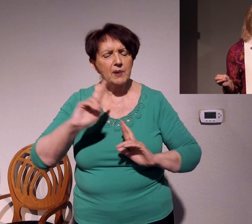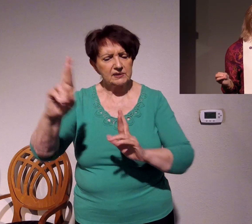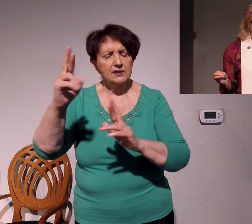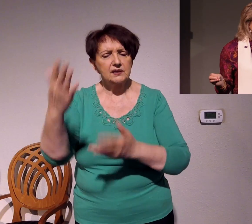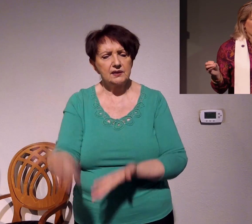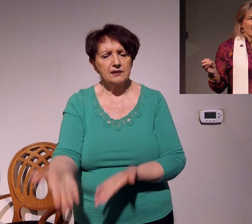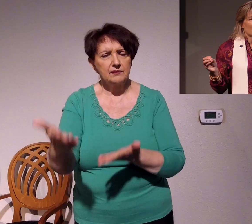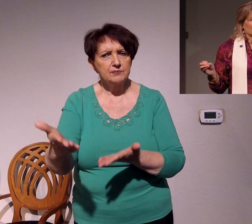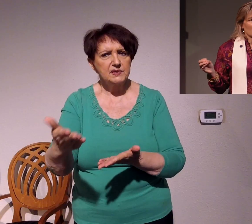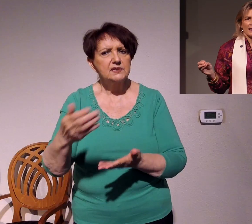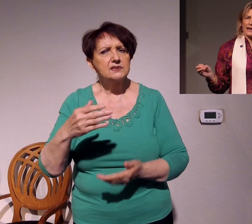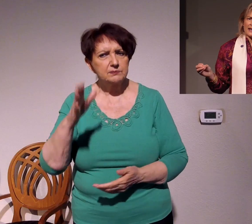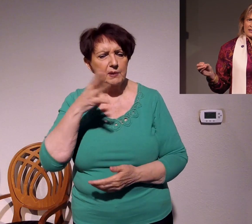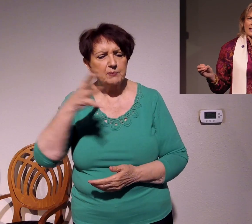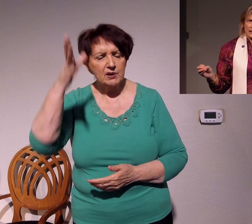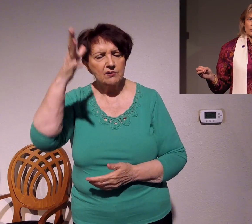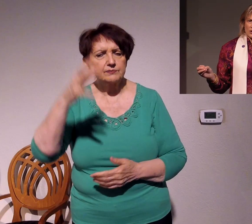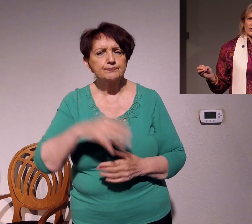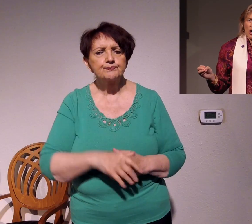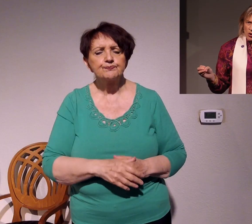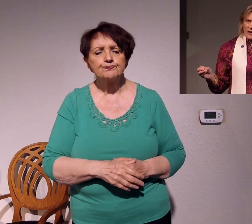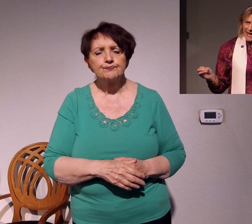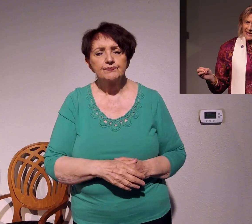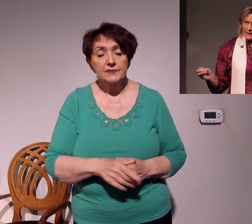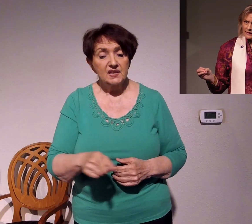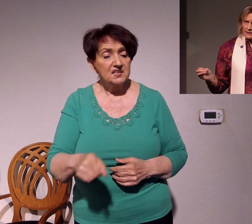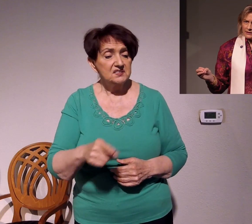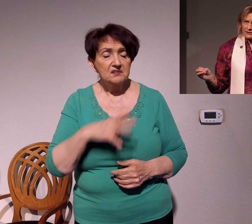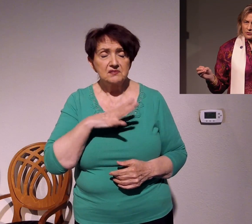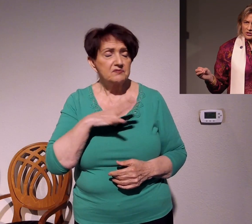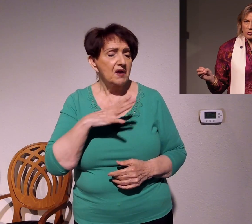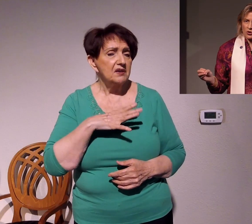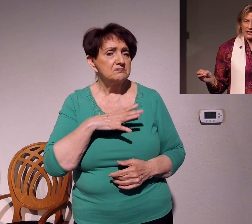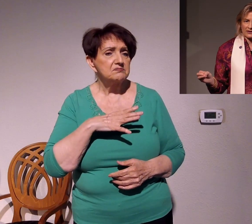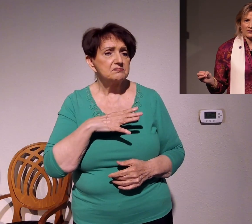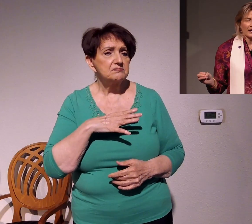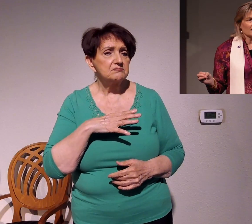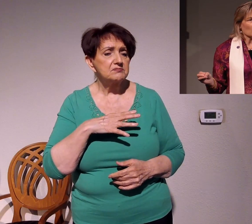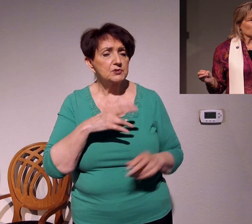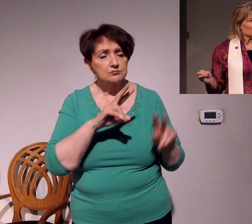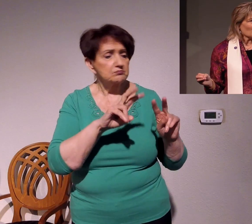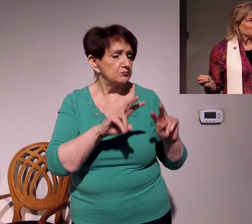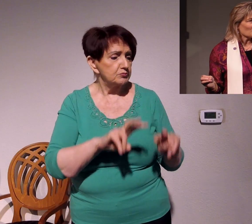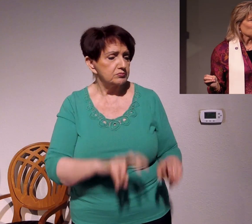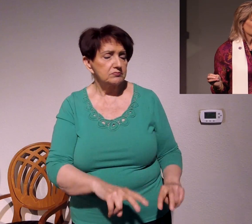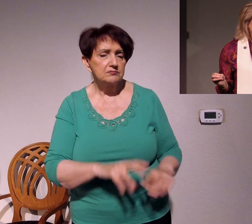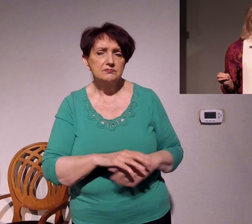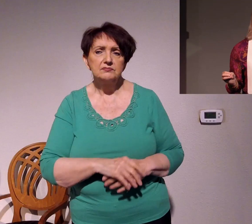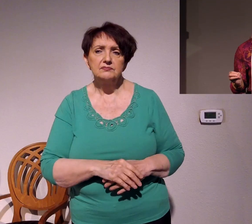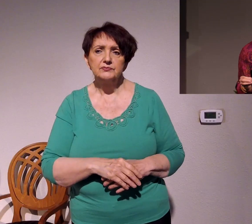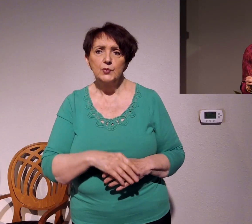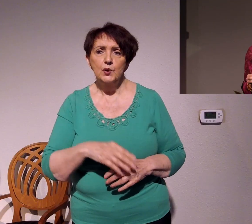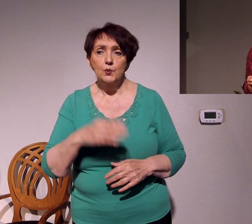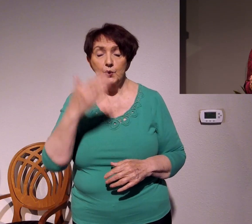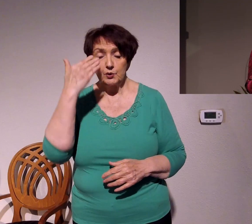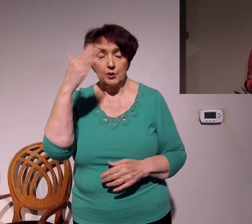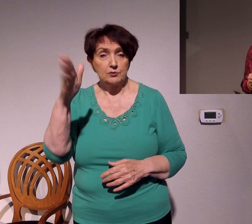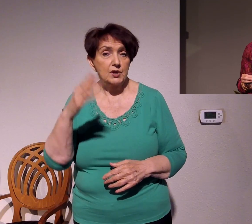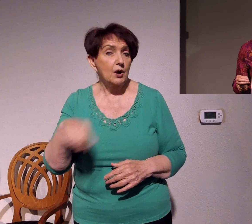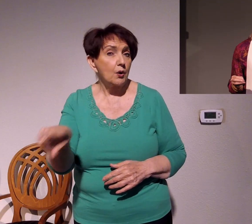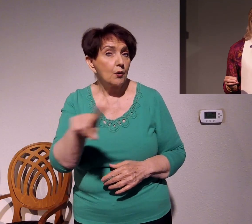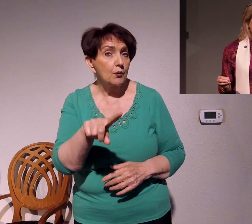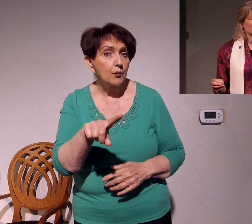parents, everything. And he said it was okay to explore this. Now, what you don't know is just 2